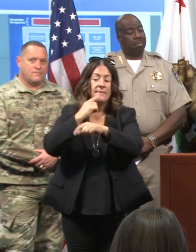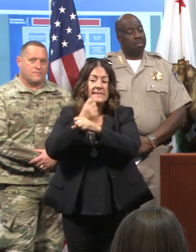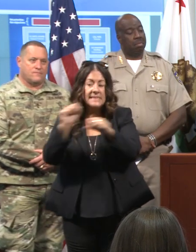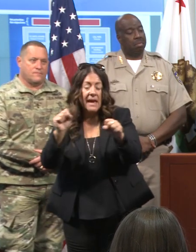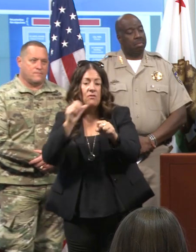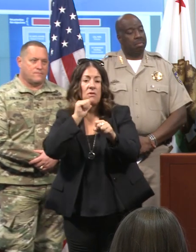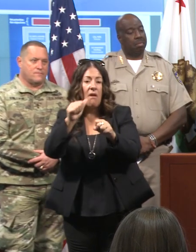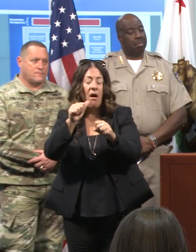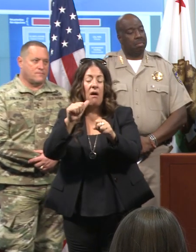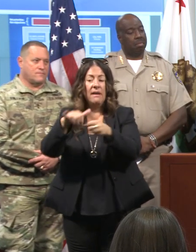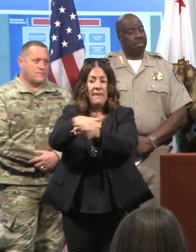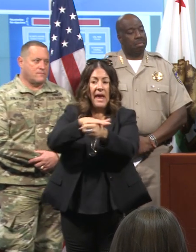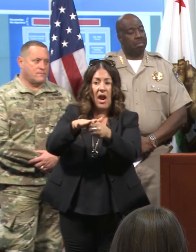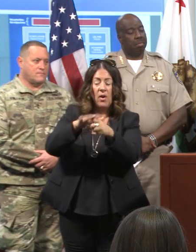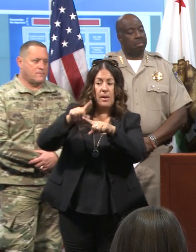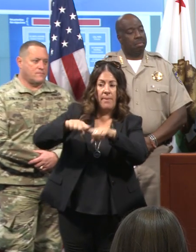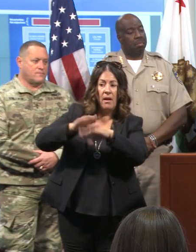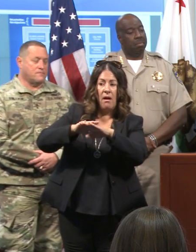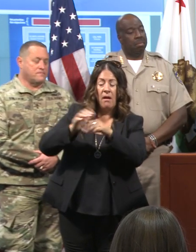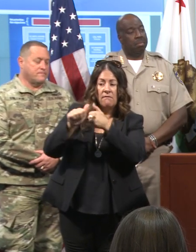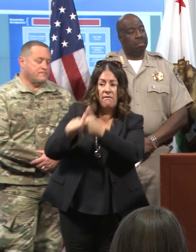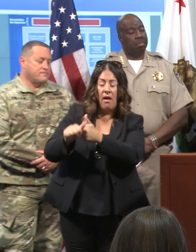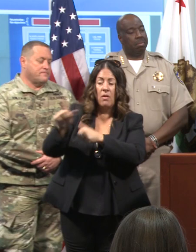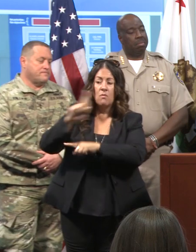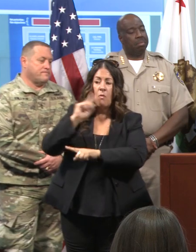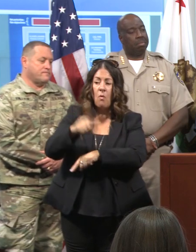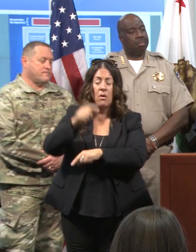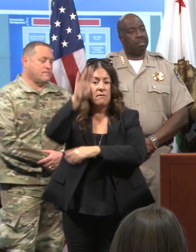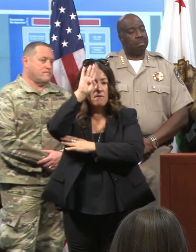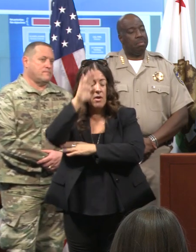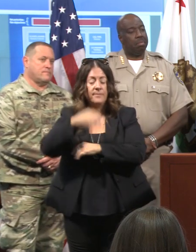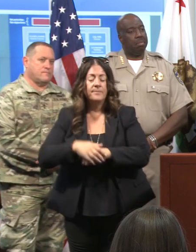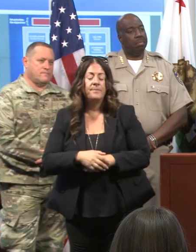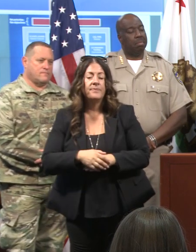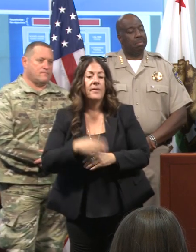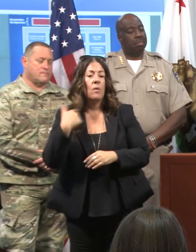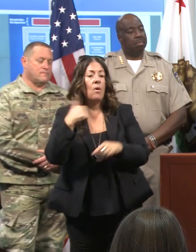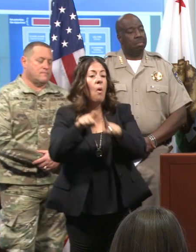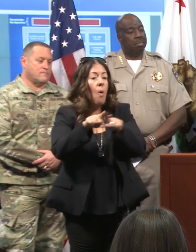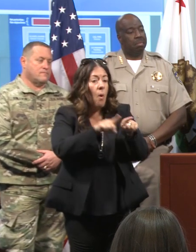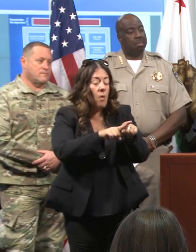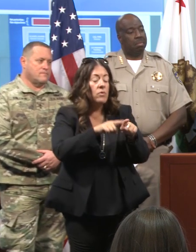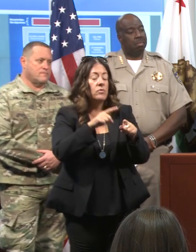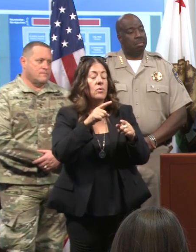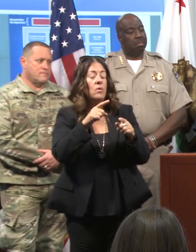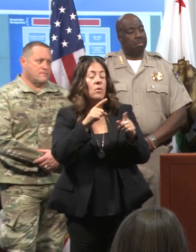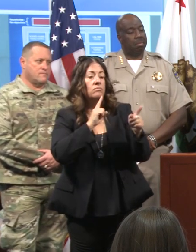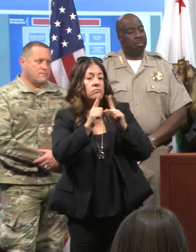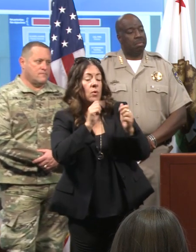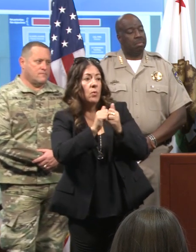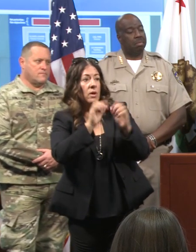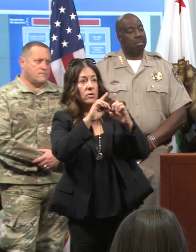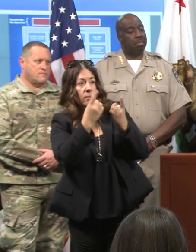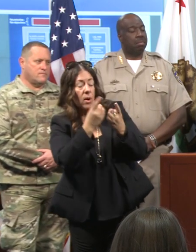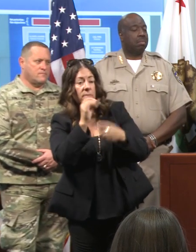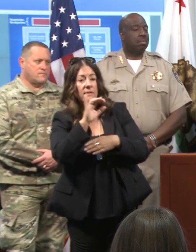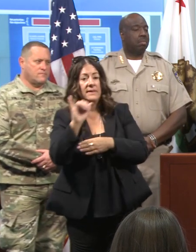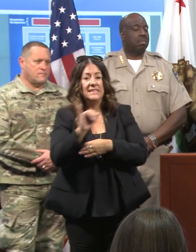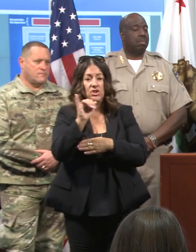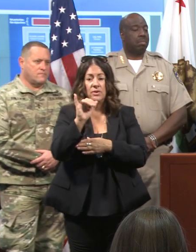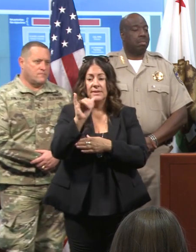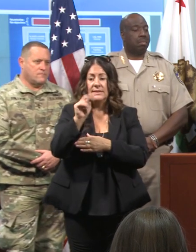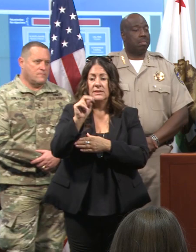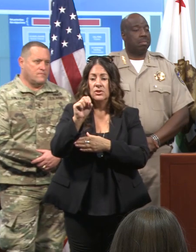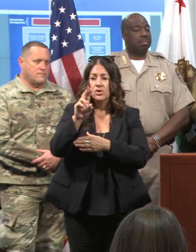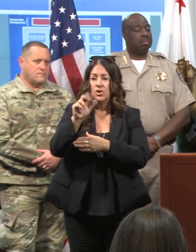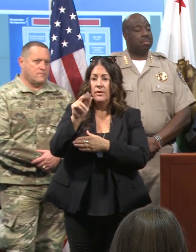make that happen. We are also working with the Department of Insurance to ensure that everybody who has insurance